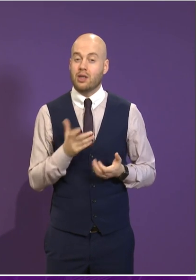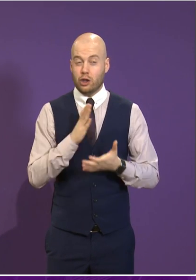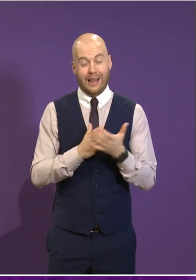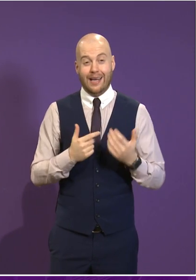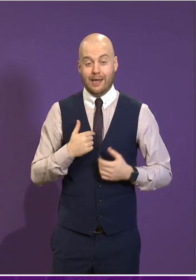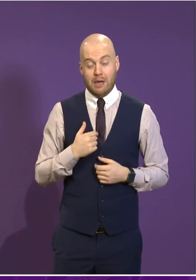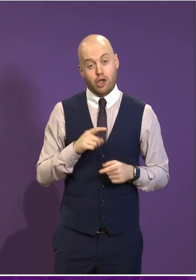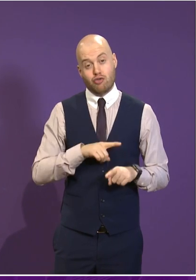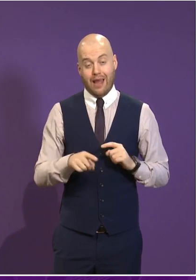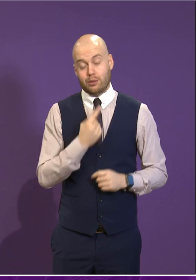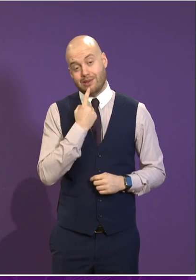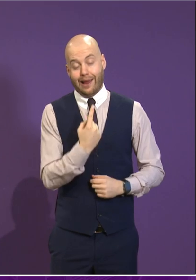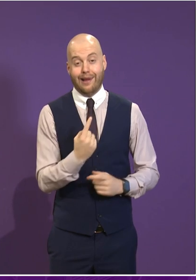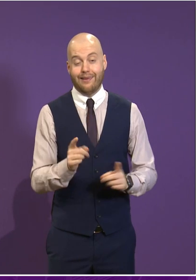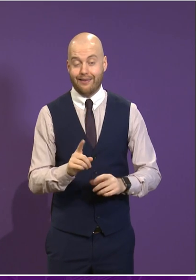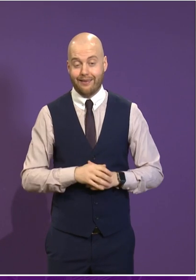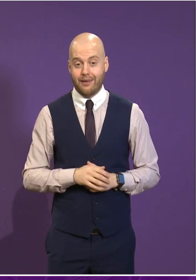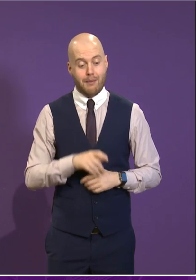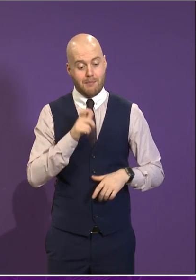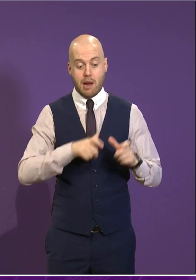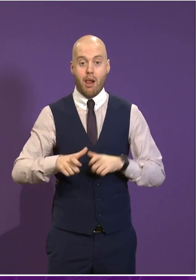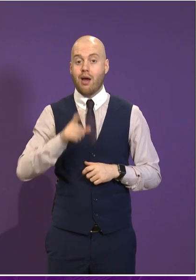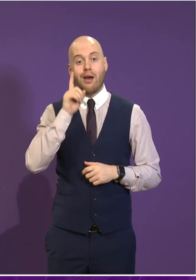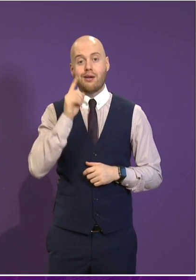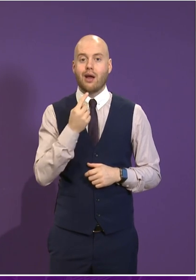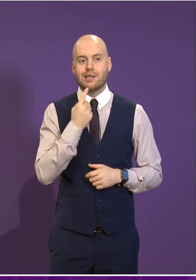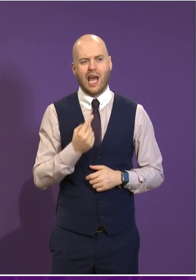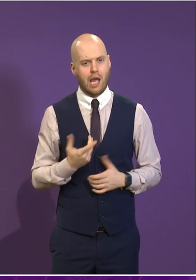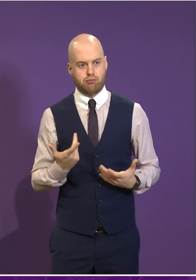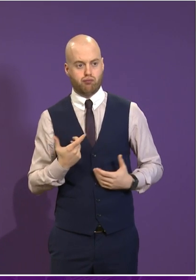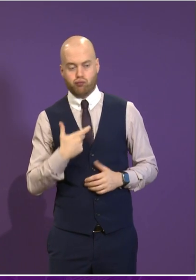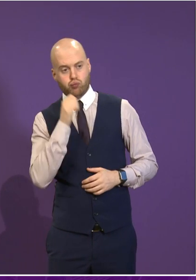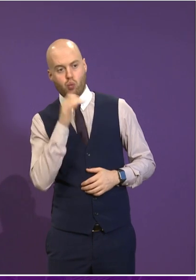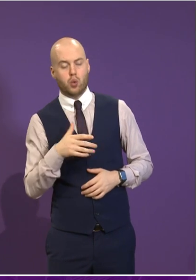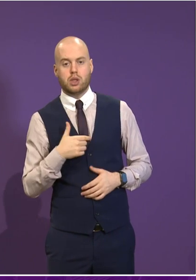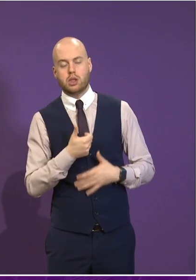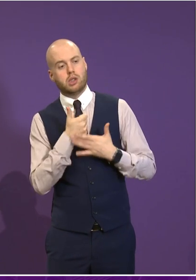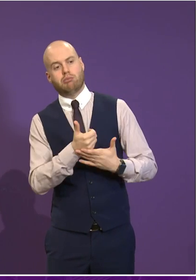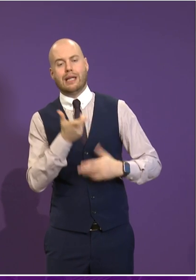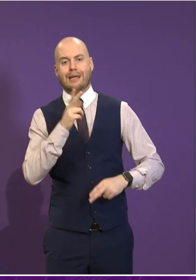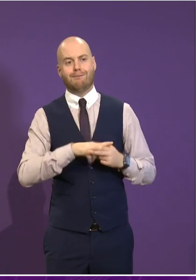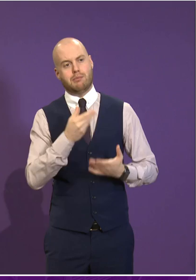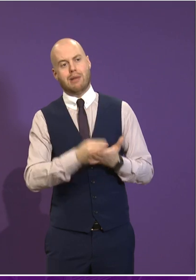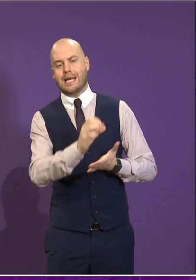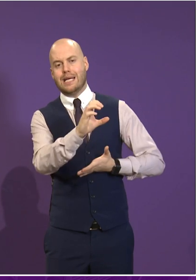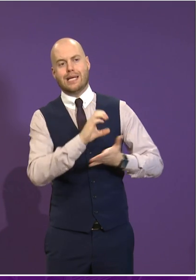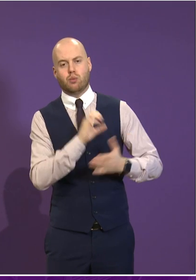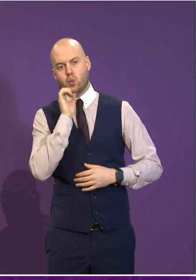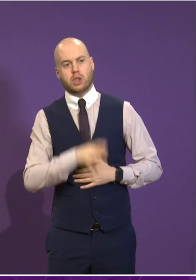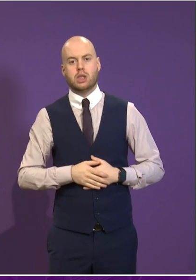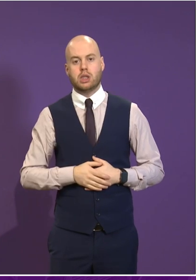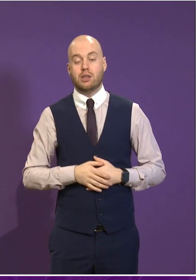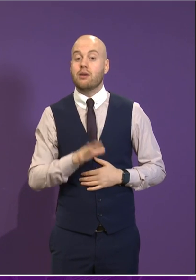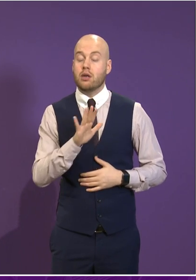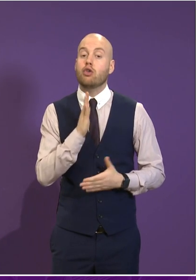point at, you know, people can't say, we're not doing this unless you give us extra money. Actually, you know, we all have to do this, and it's all